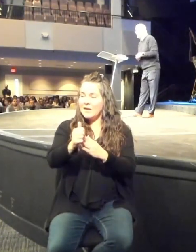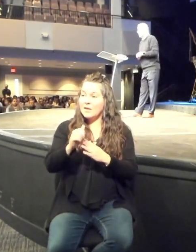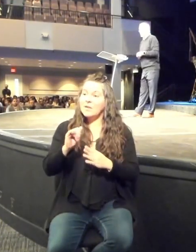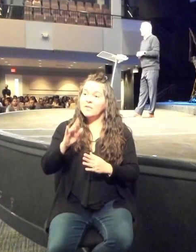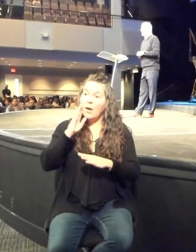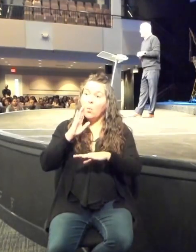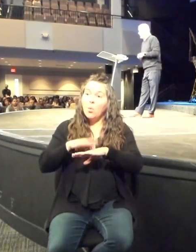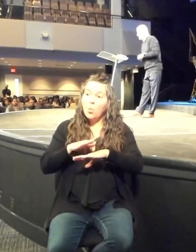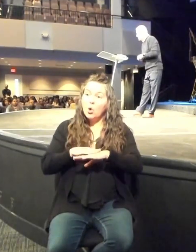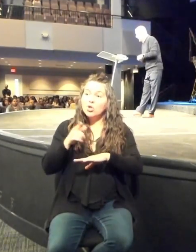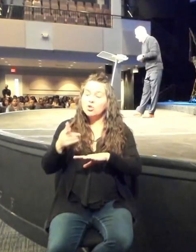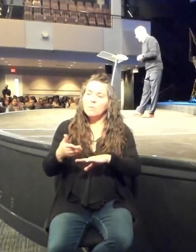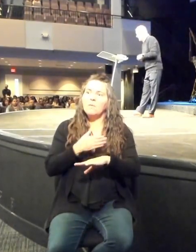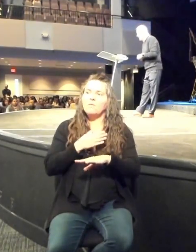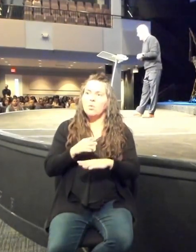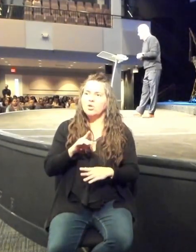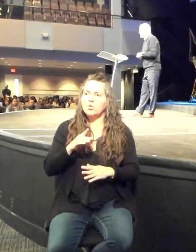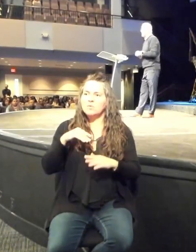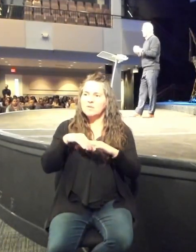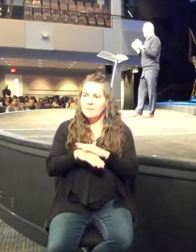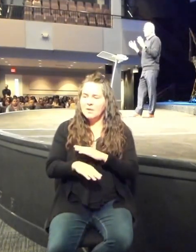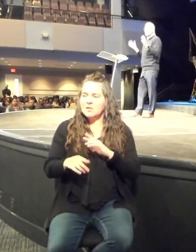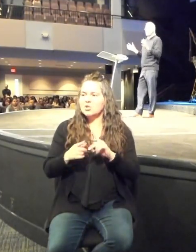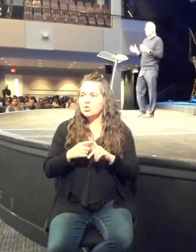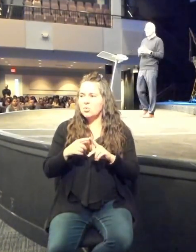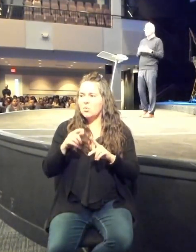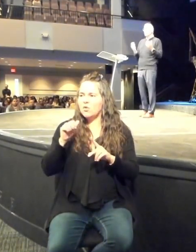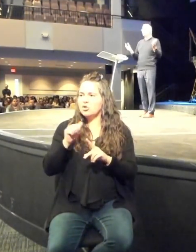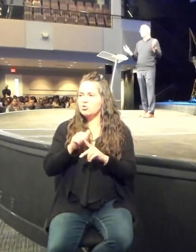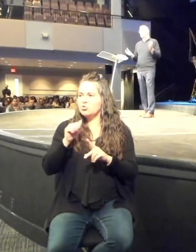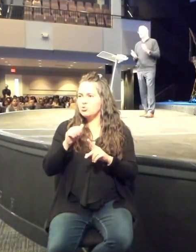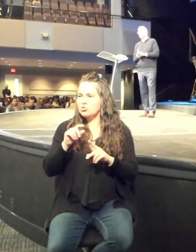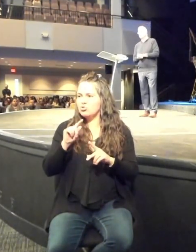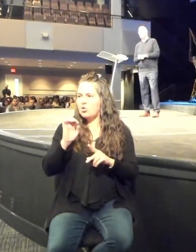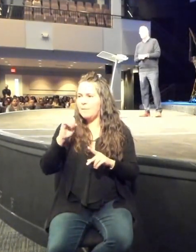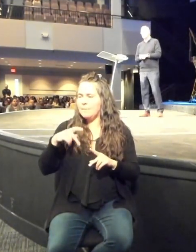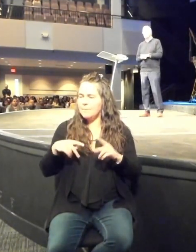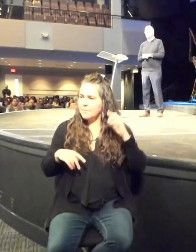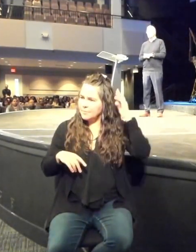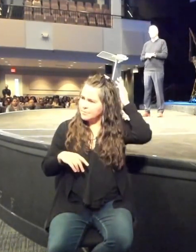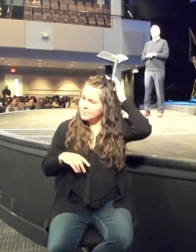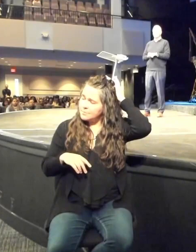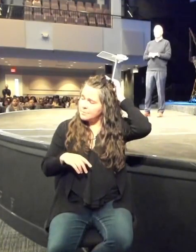you step into the trap. So my question is, how tender is your conscience?